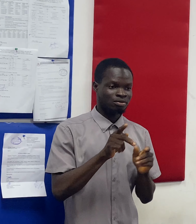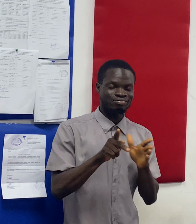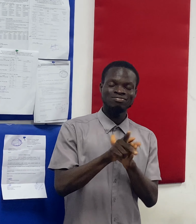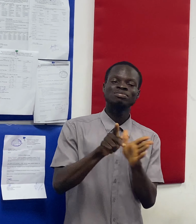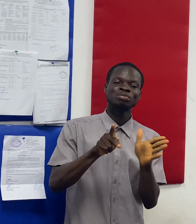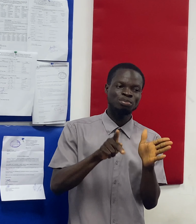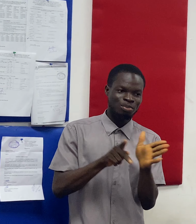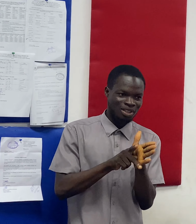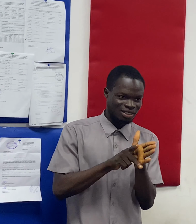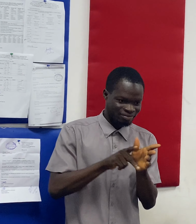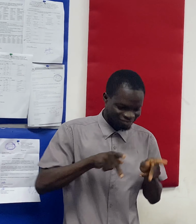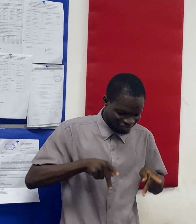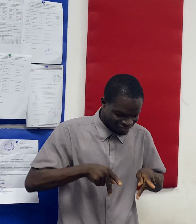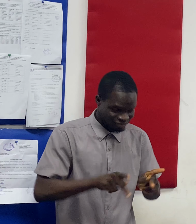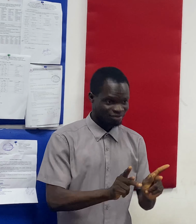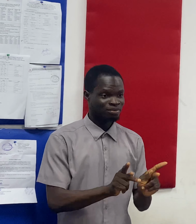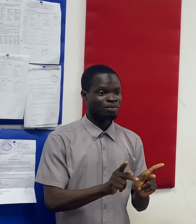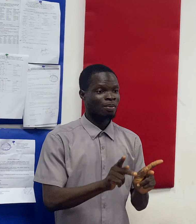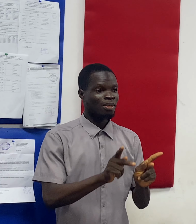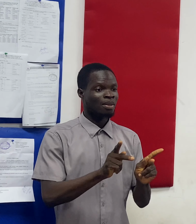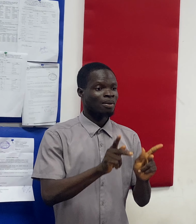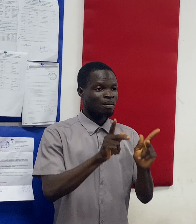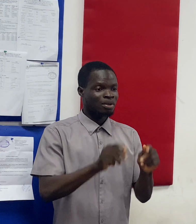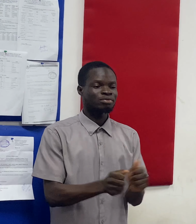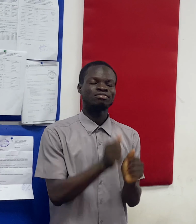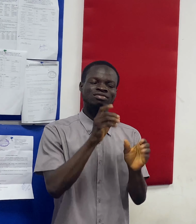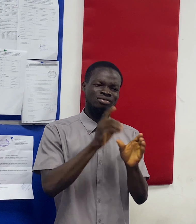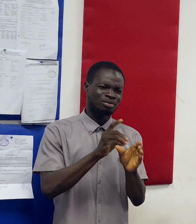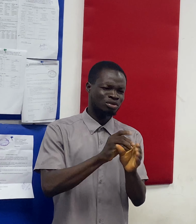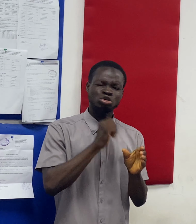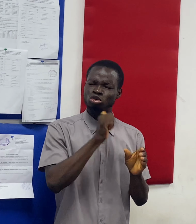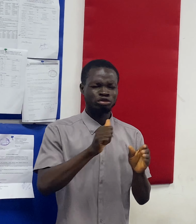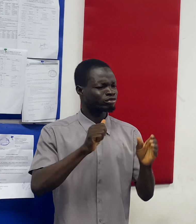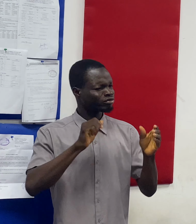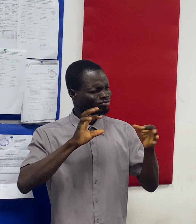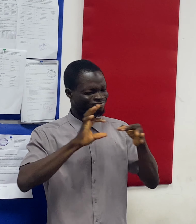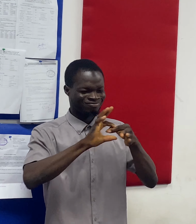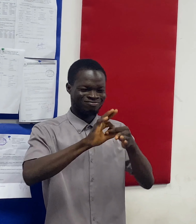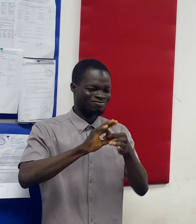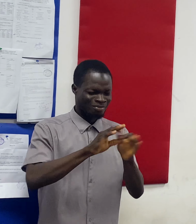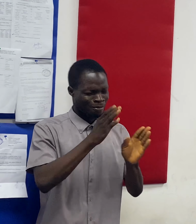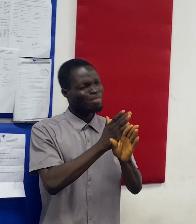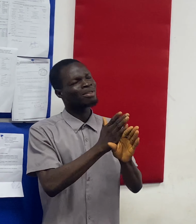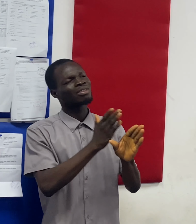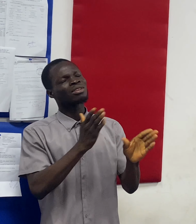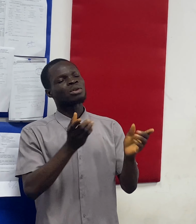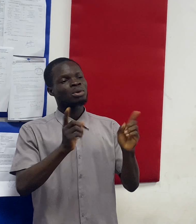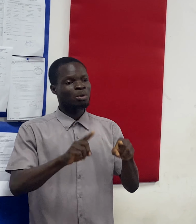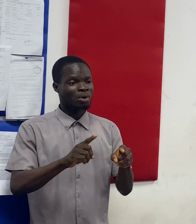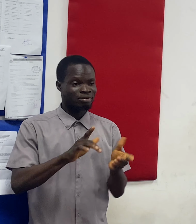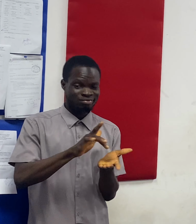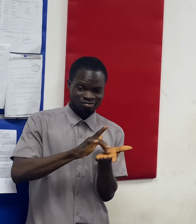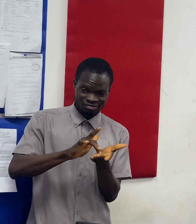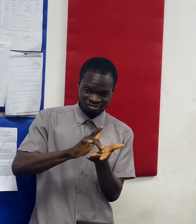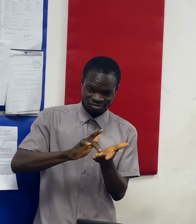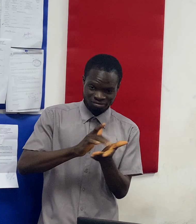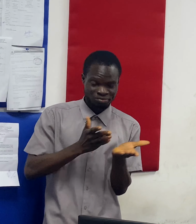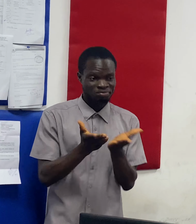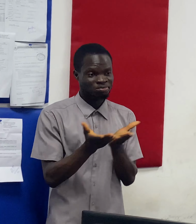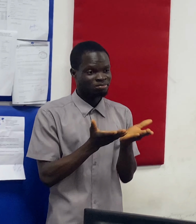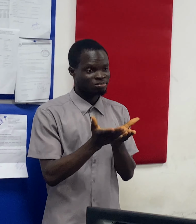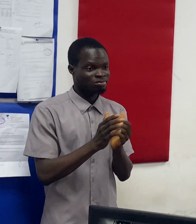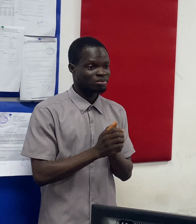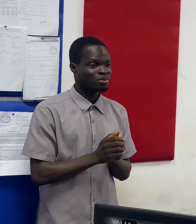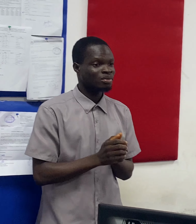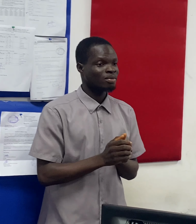policy that permits persons with disability not to join the queue during medicals. Yes. Aside that